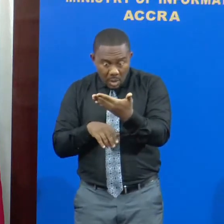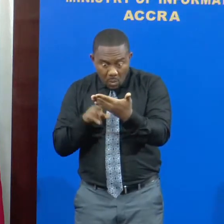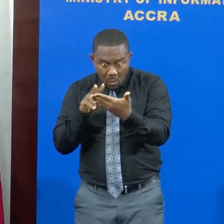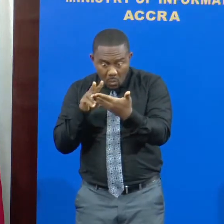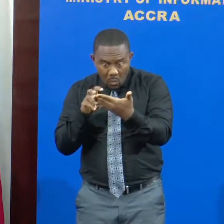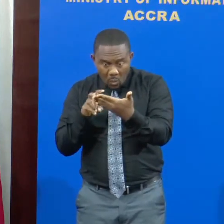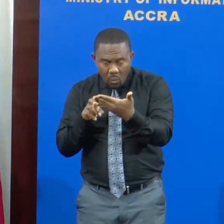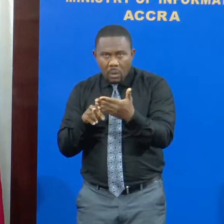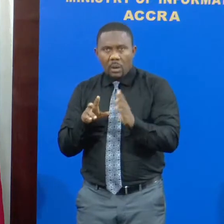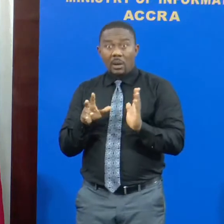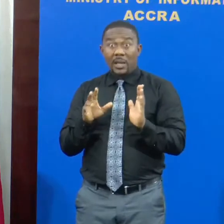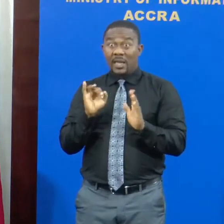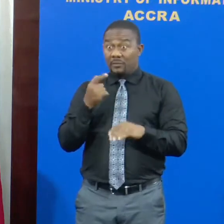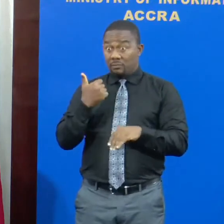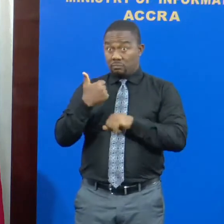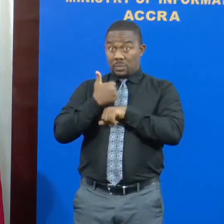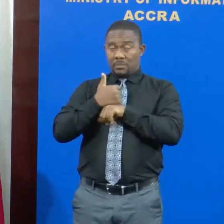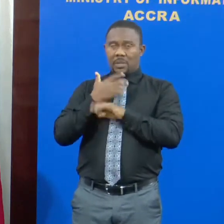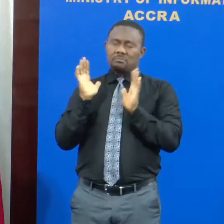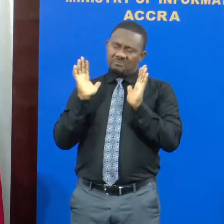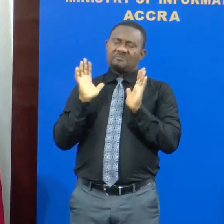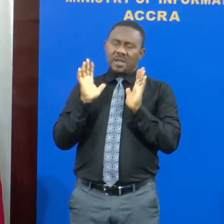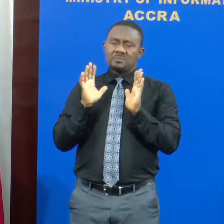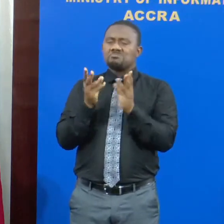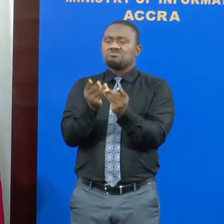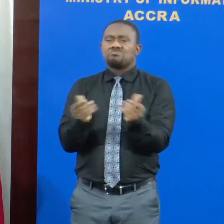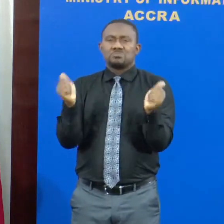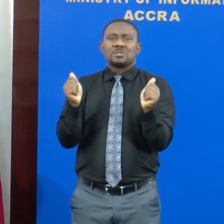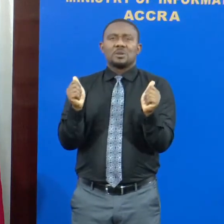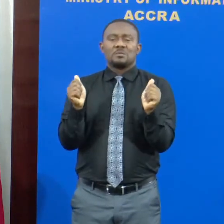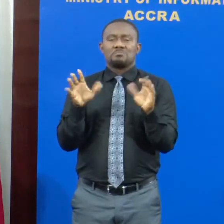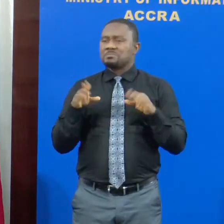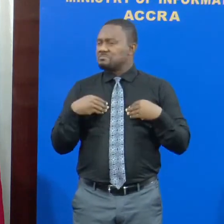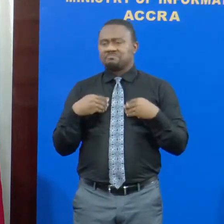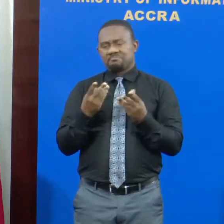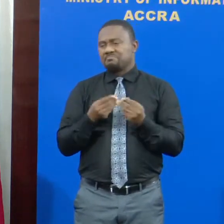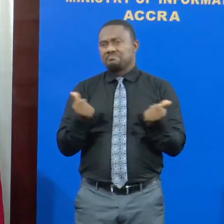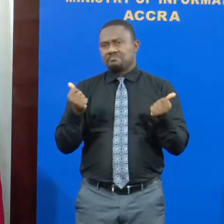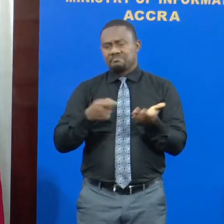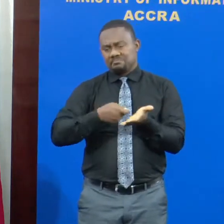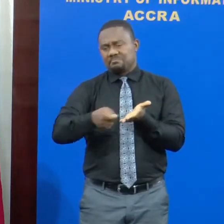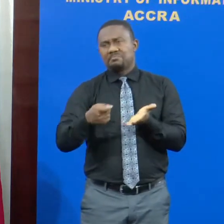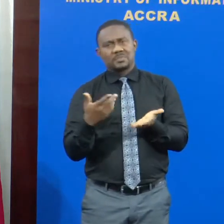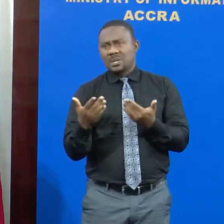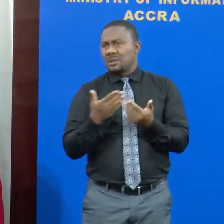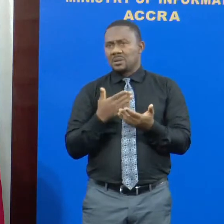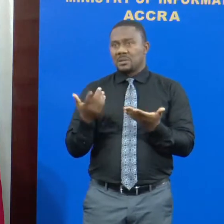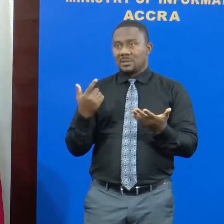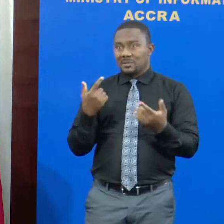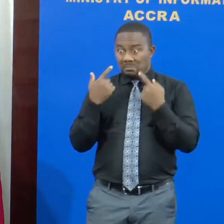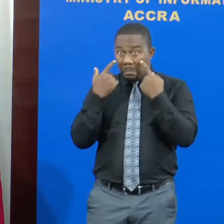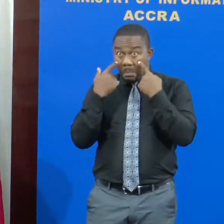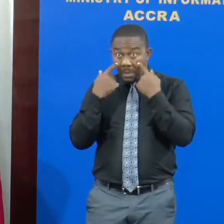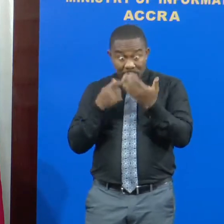just as the DG said with respect to SNIT, we will admit it. But if you had signed it with your eyes